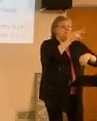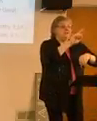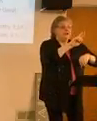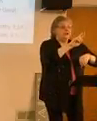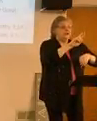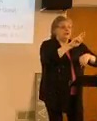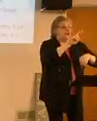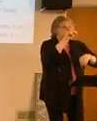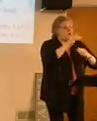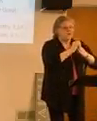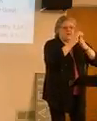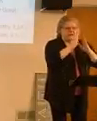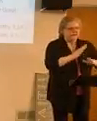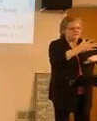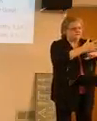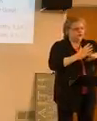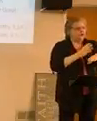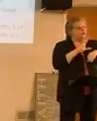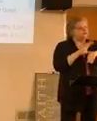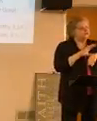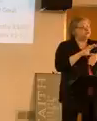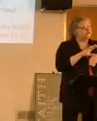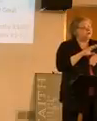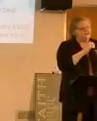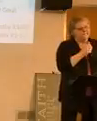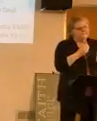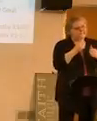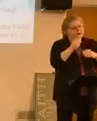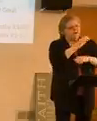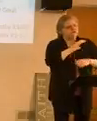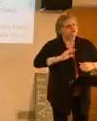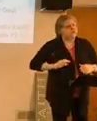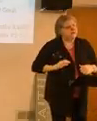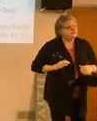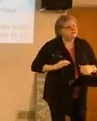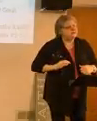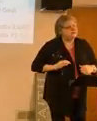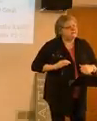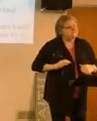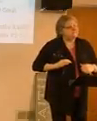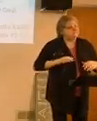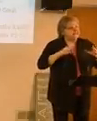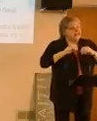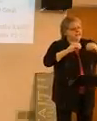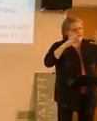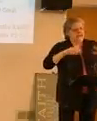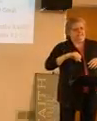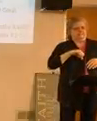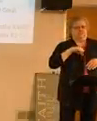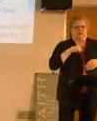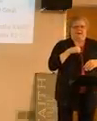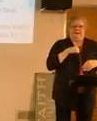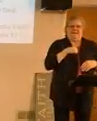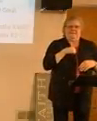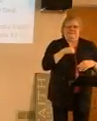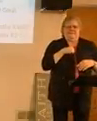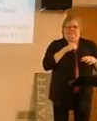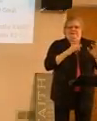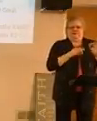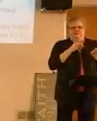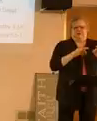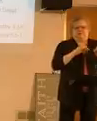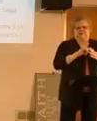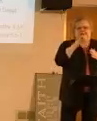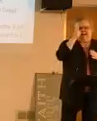leaders of early Christianity and a follower of Christ, he had a lot of pride and prejudice that God had